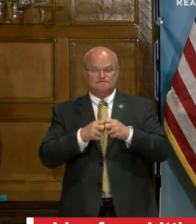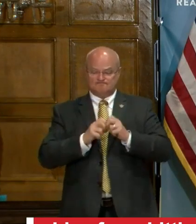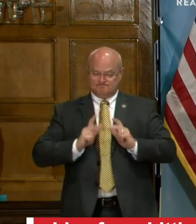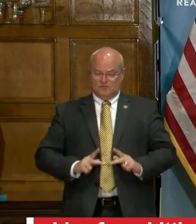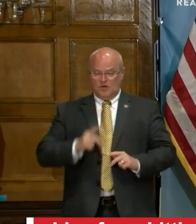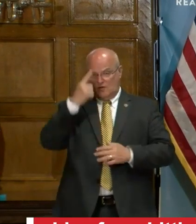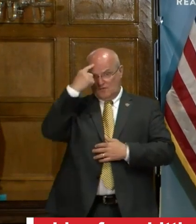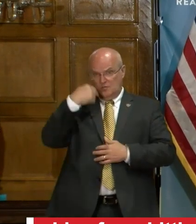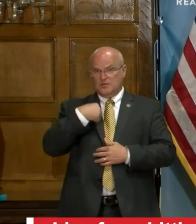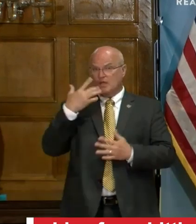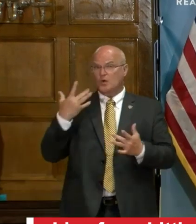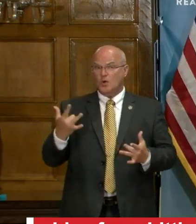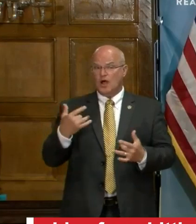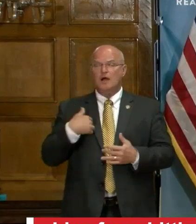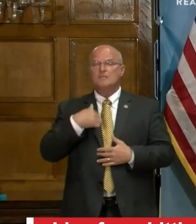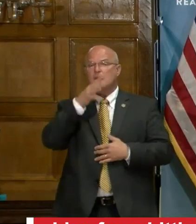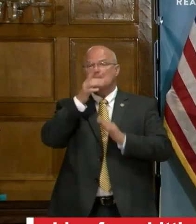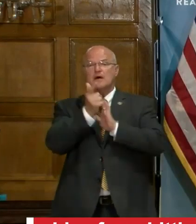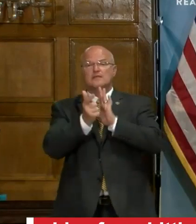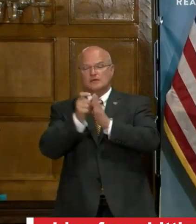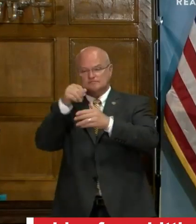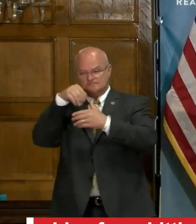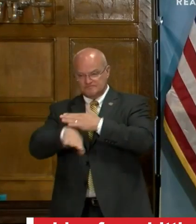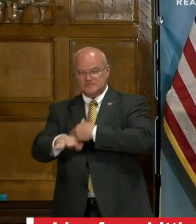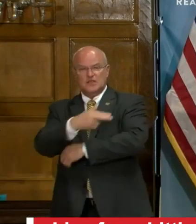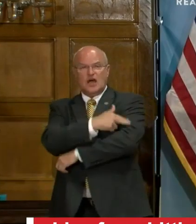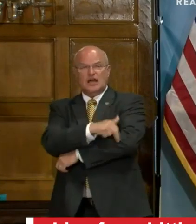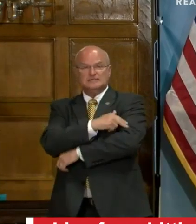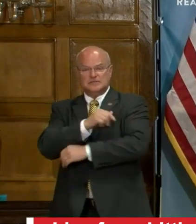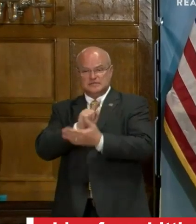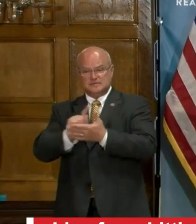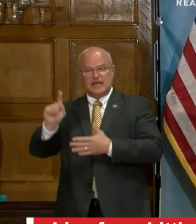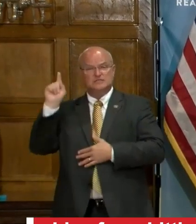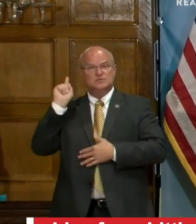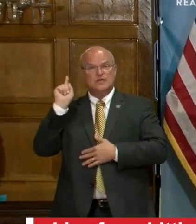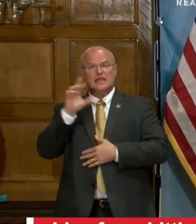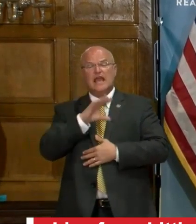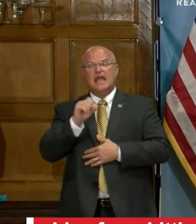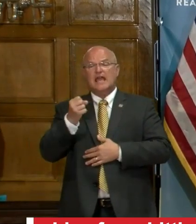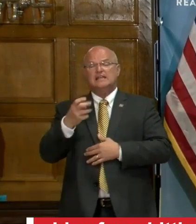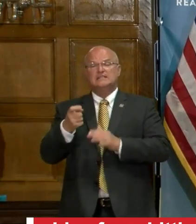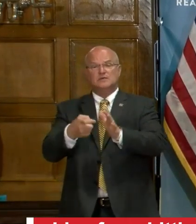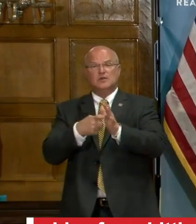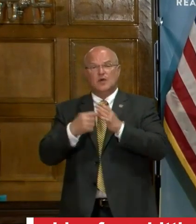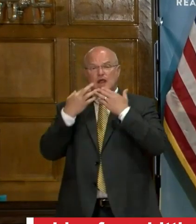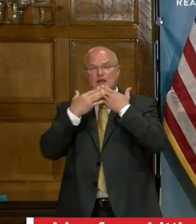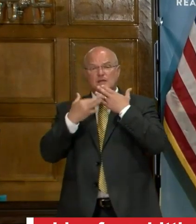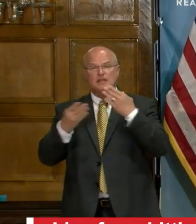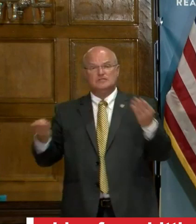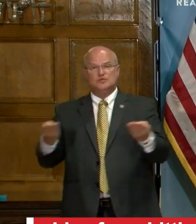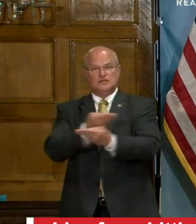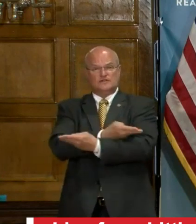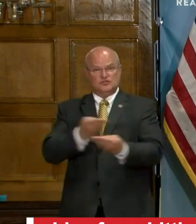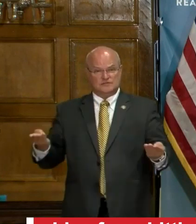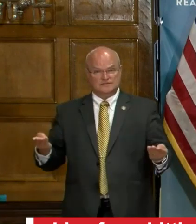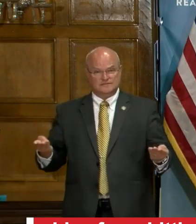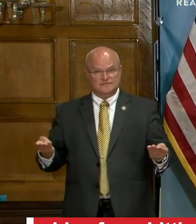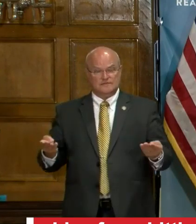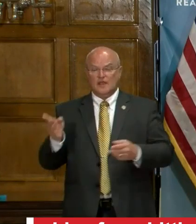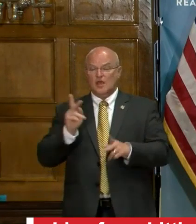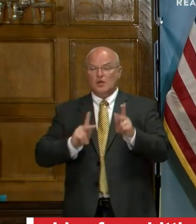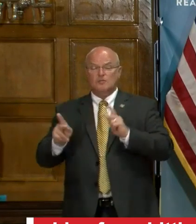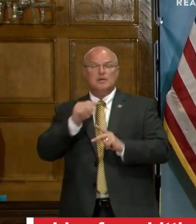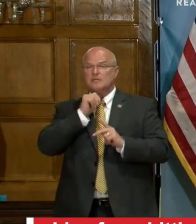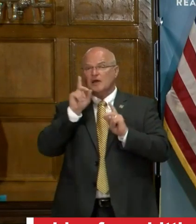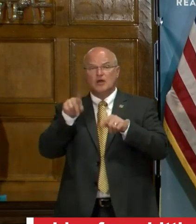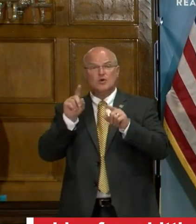personal for me because my mother-in-law was admitted to the hospital this past week and she required a blood transfusion. People